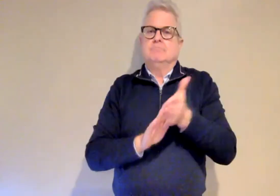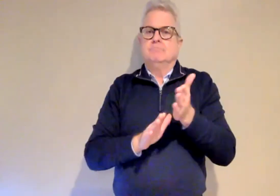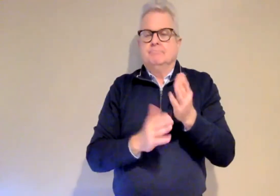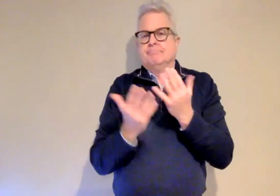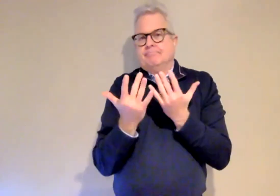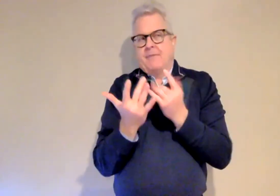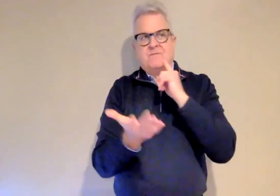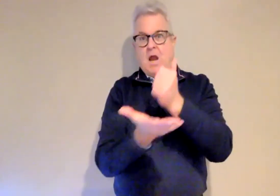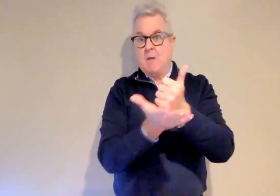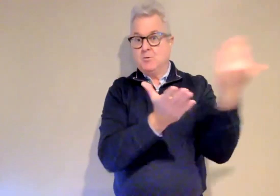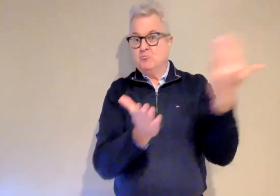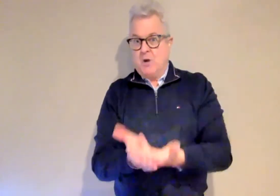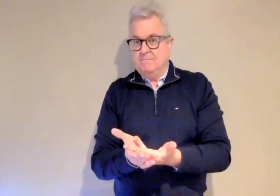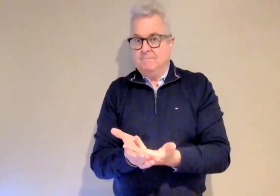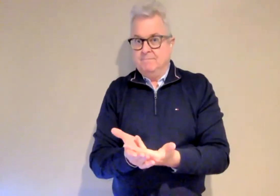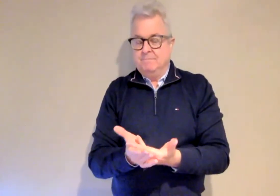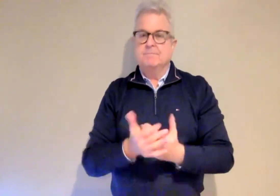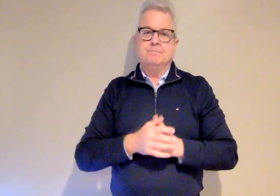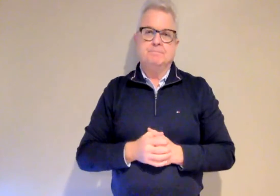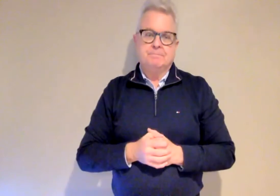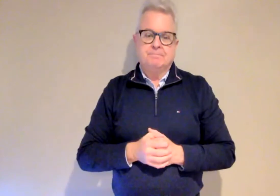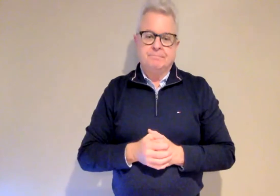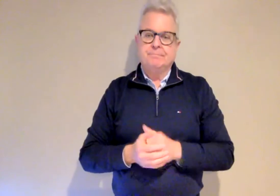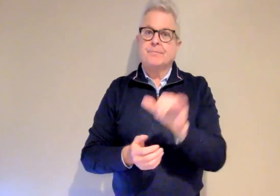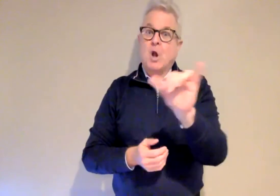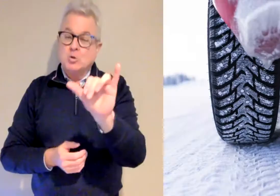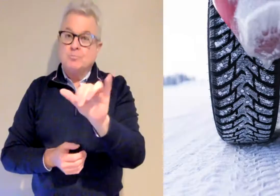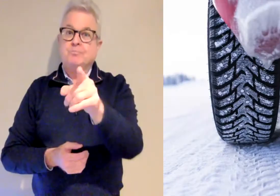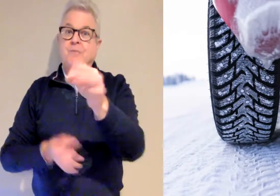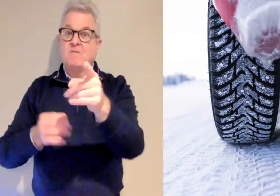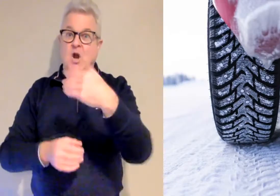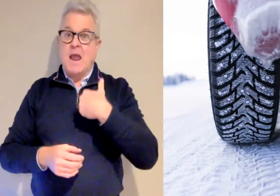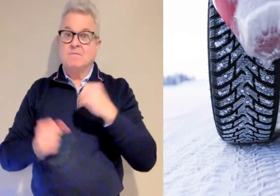allow fresh air to circulate until help arrives.